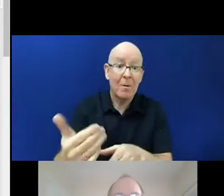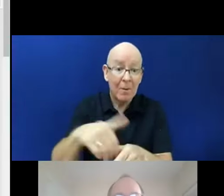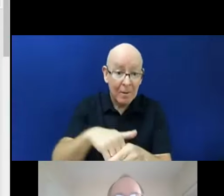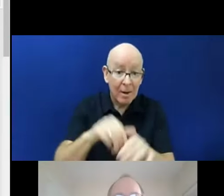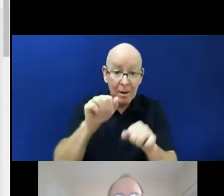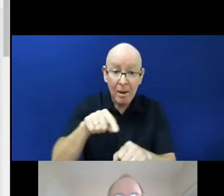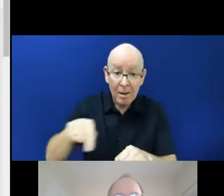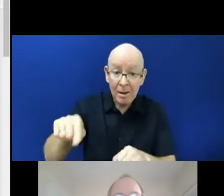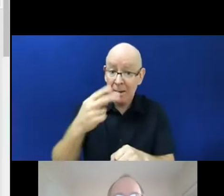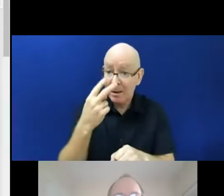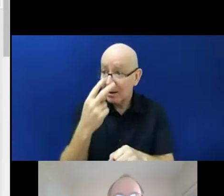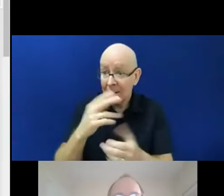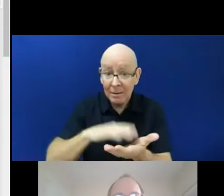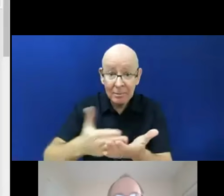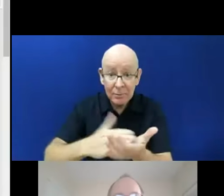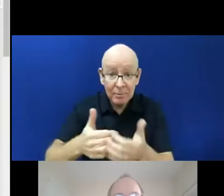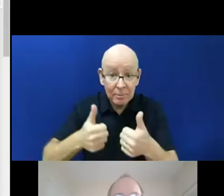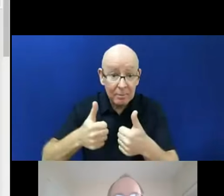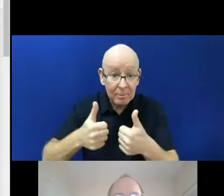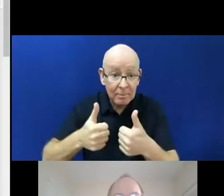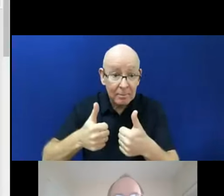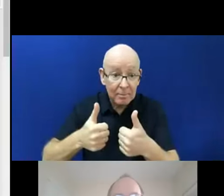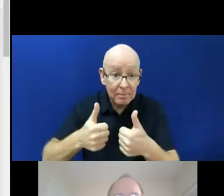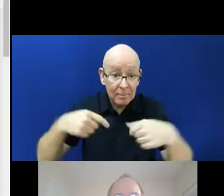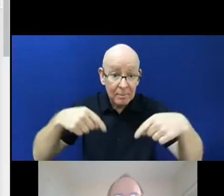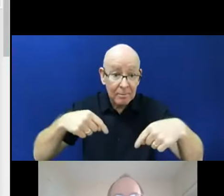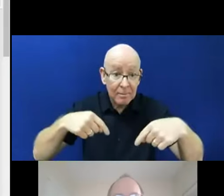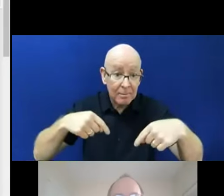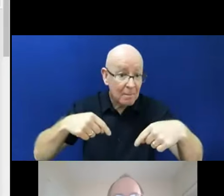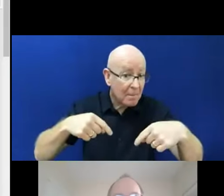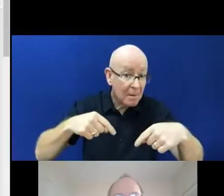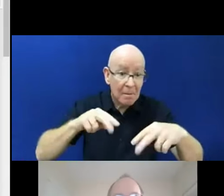I guess nobody's saying they can't. So, Mark, please far ahead.